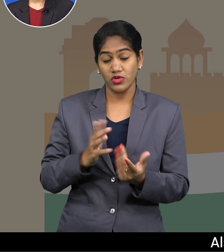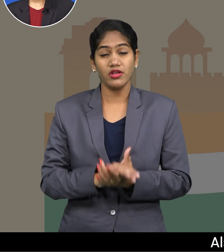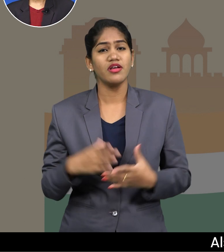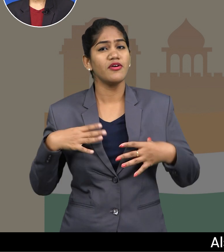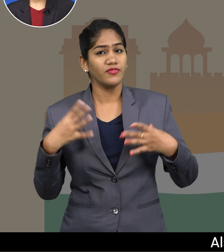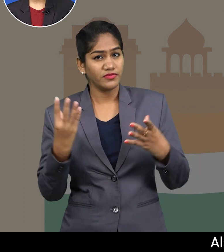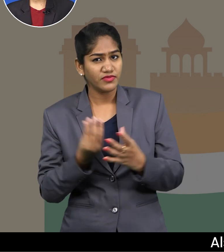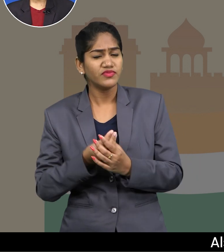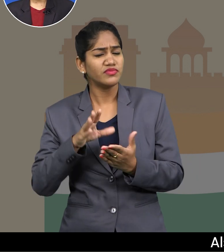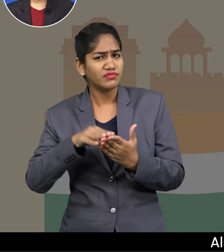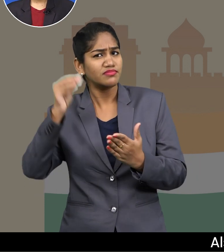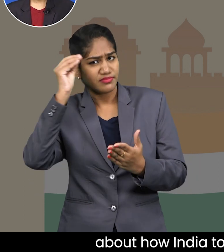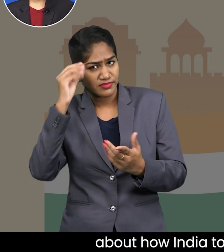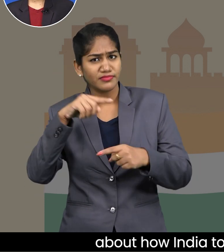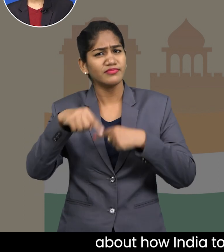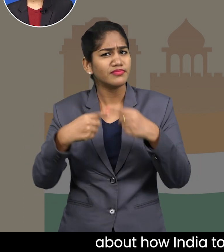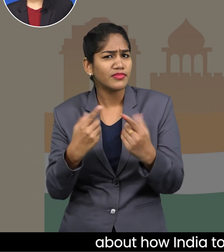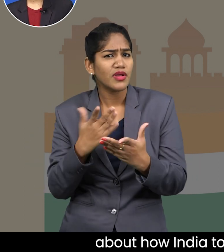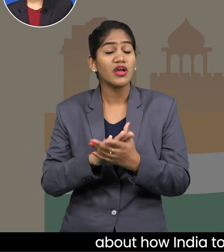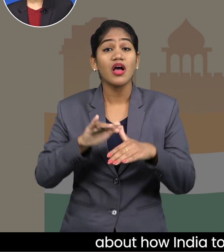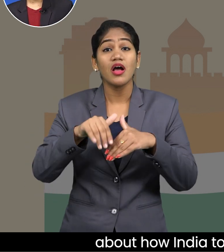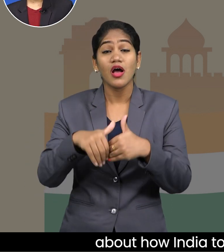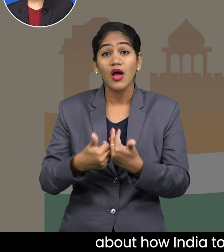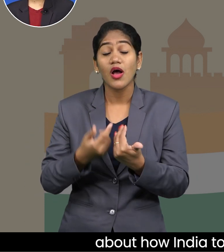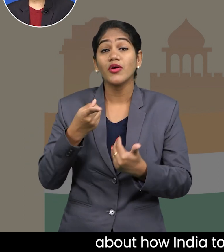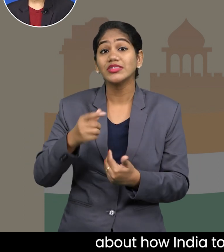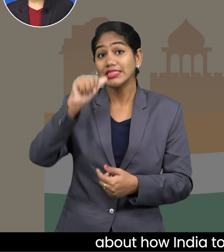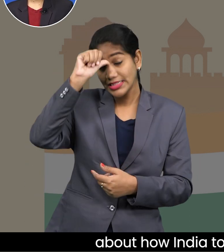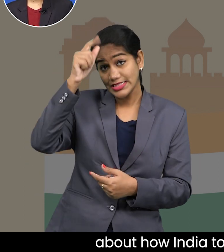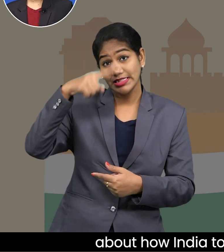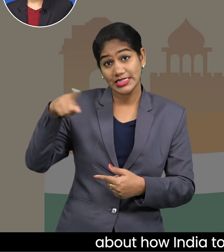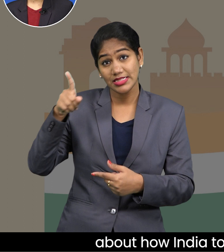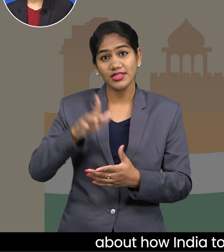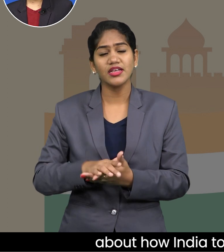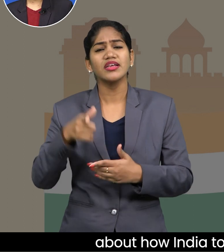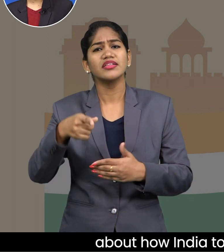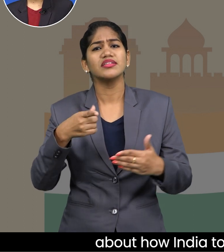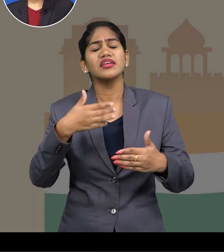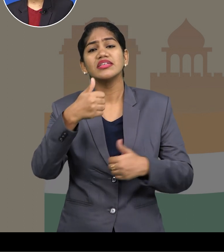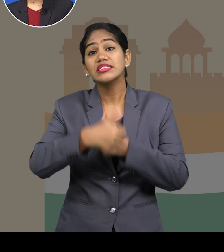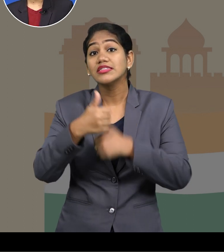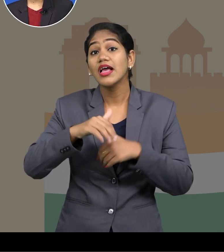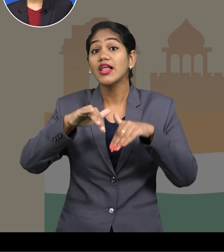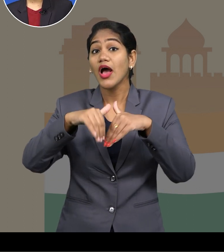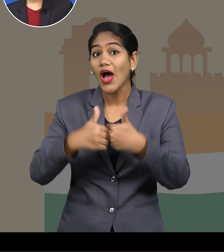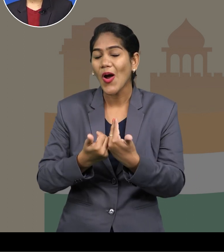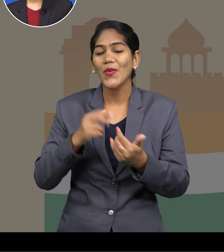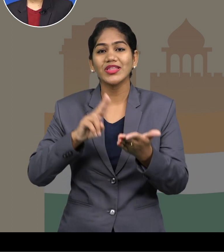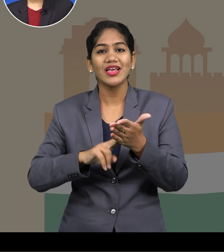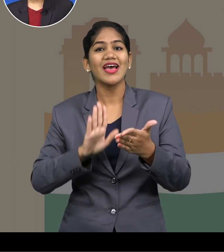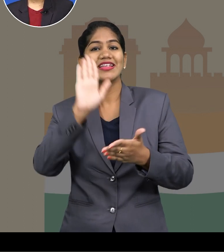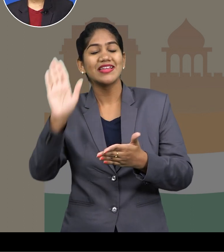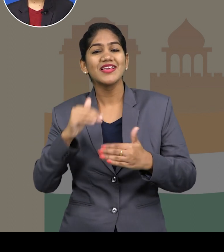Also, we will learn about how India took upon the challenge of nation building.